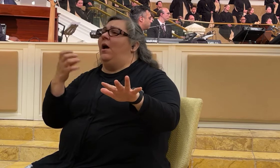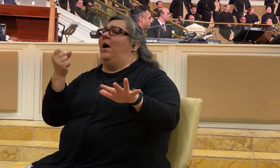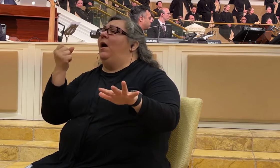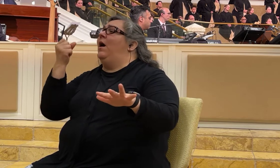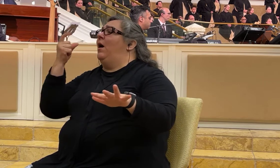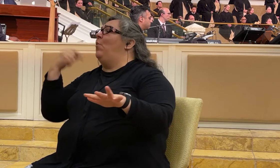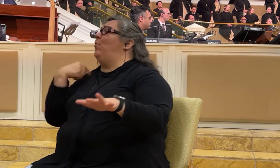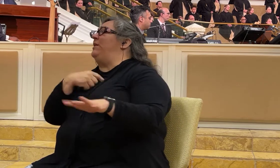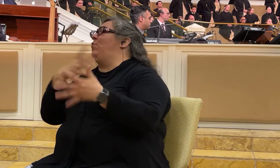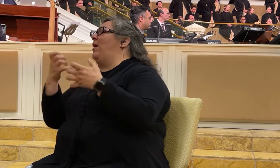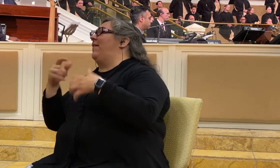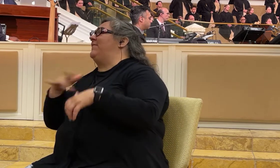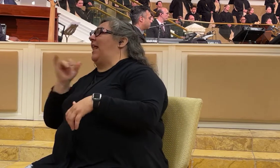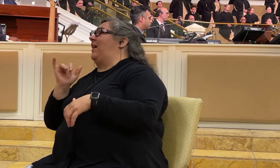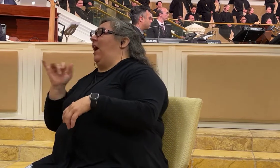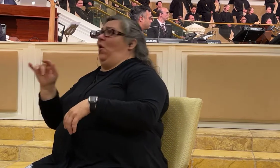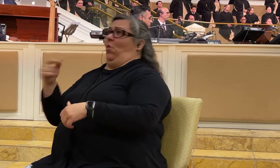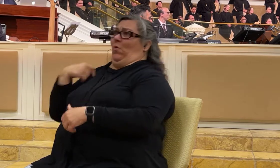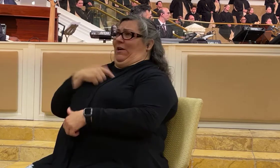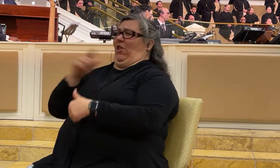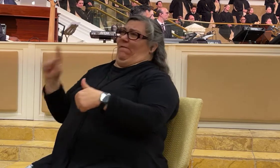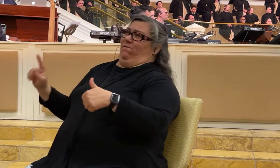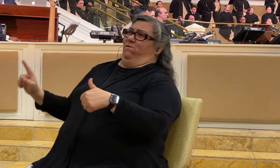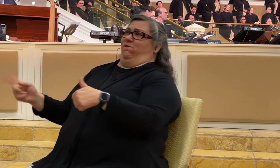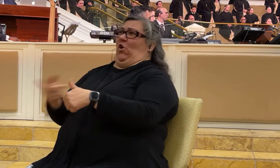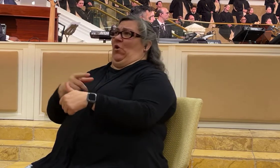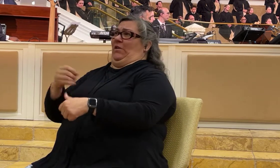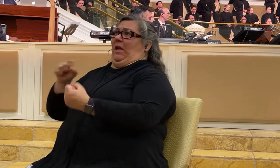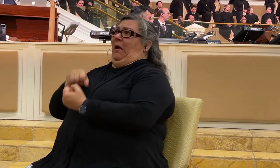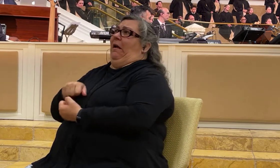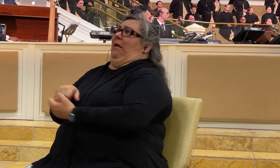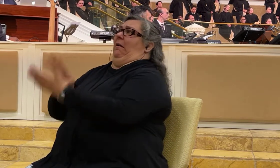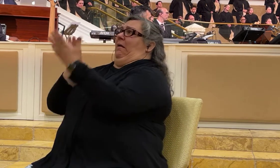want to feel like we're the first ones in history that's ever faced the